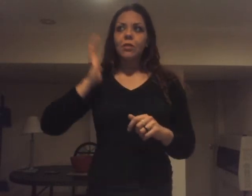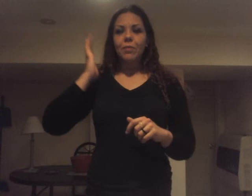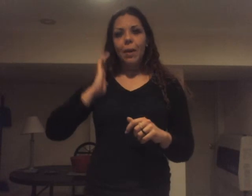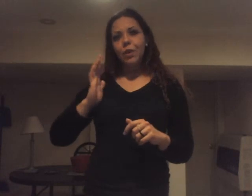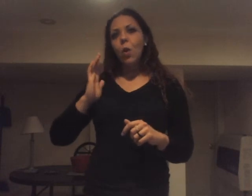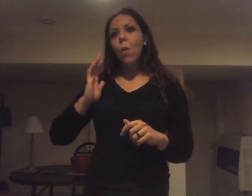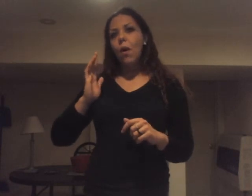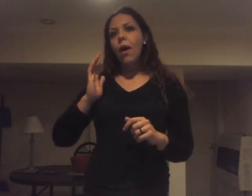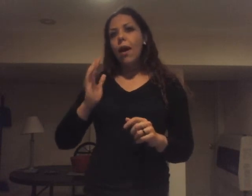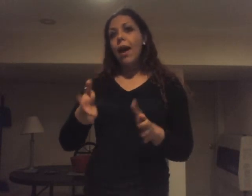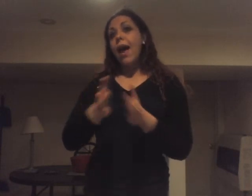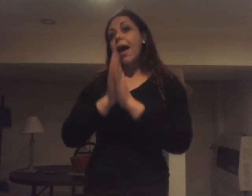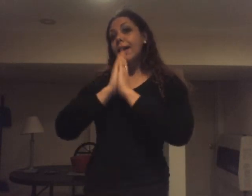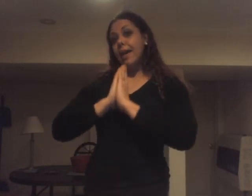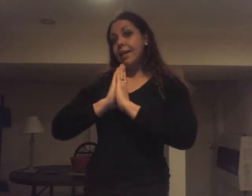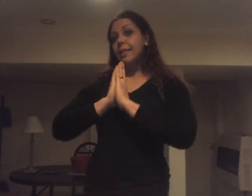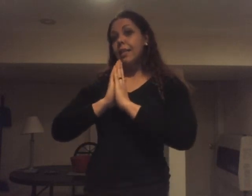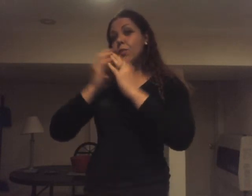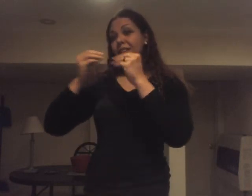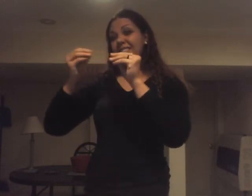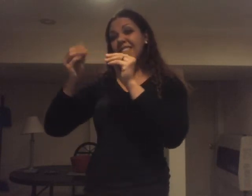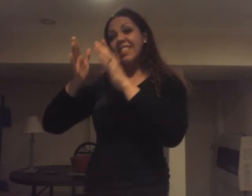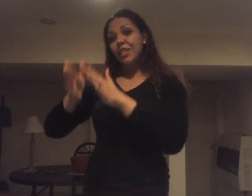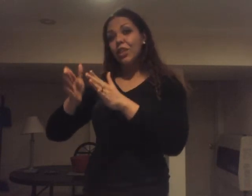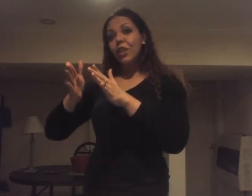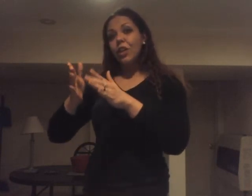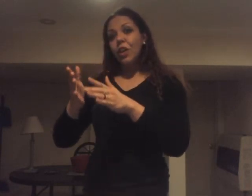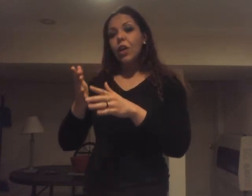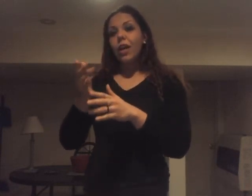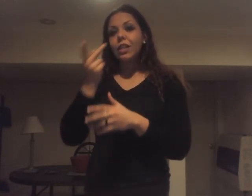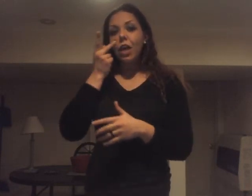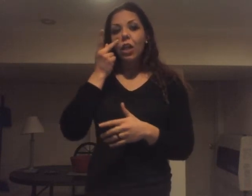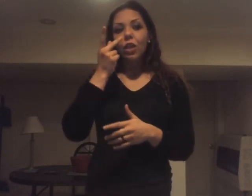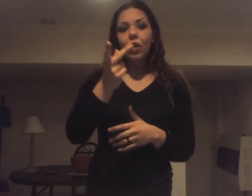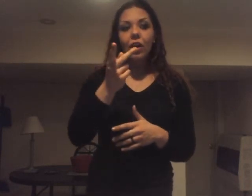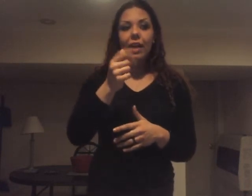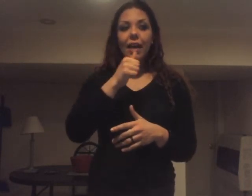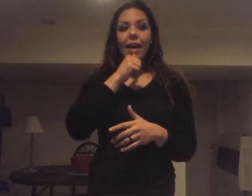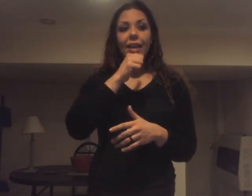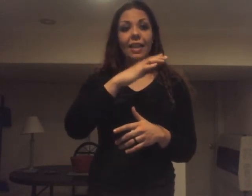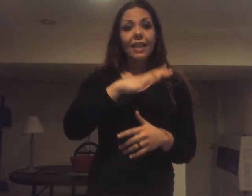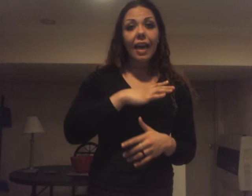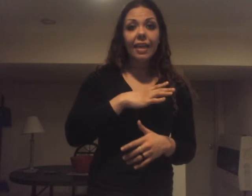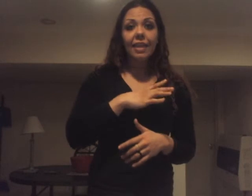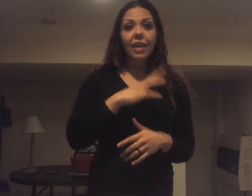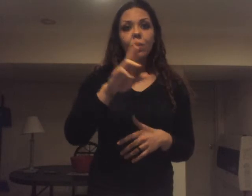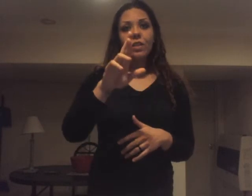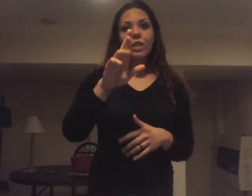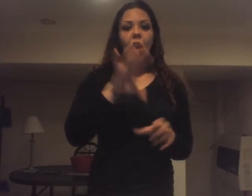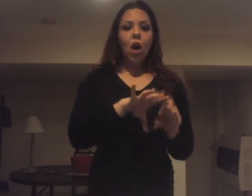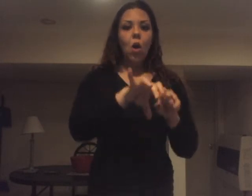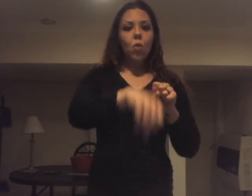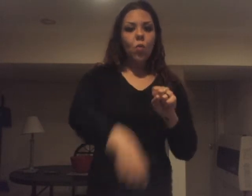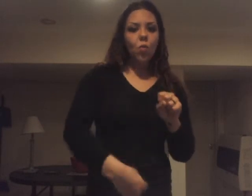a solicitor to look at a lady who was a rape complainant. They were